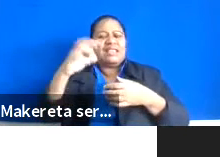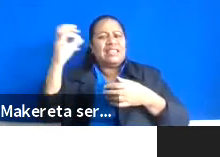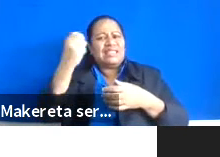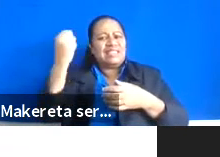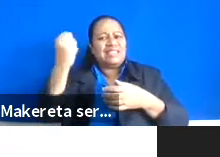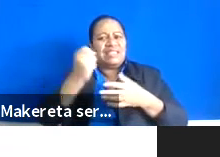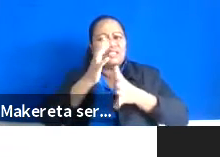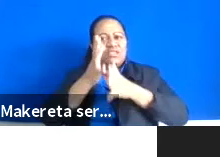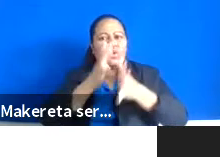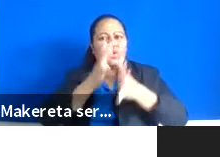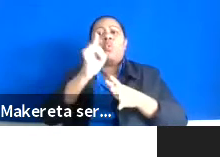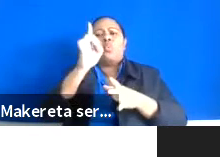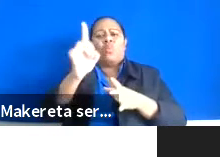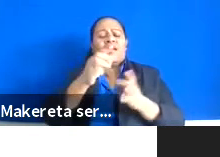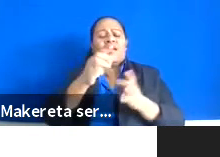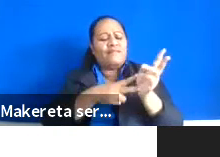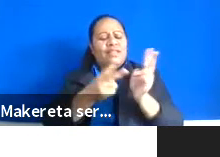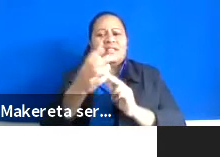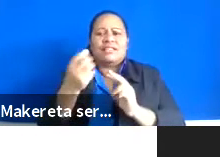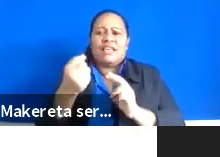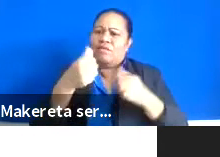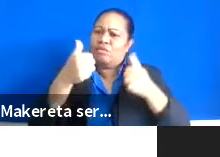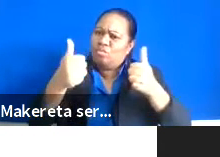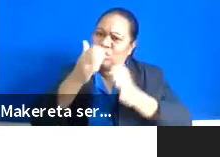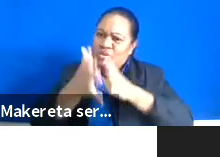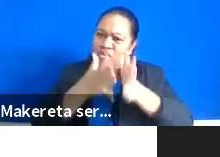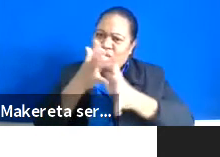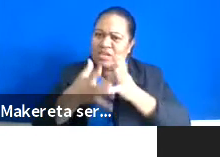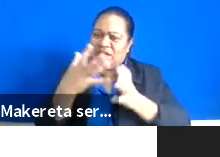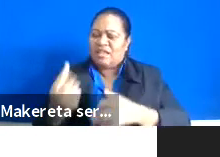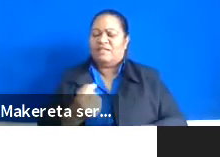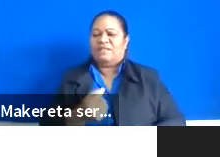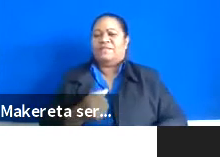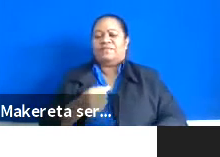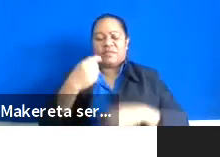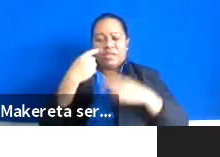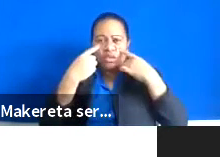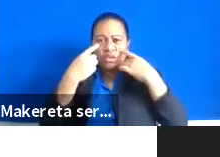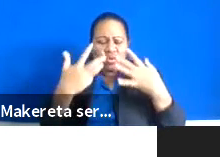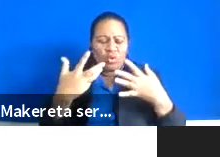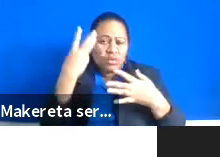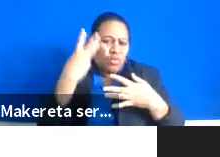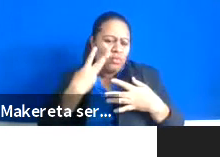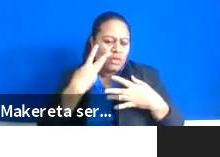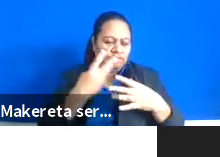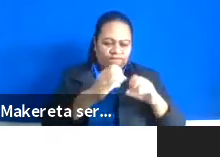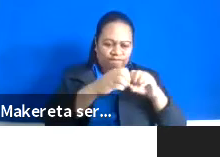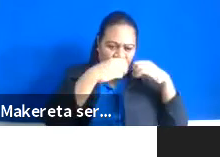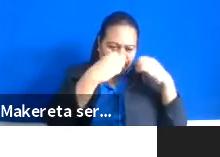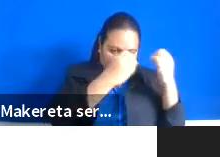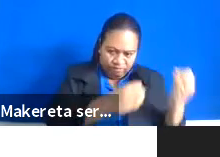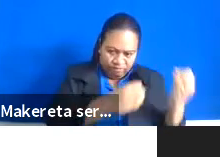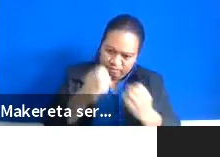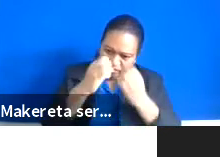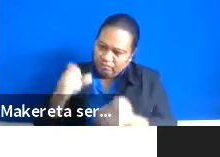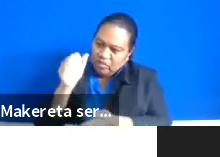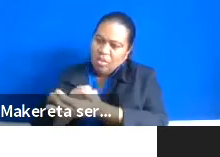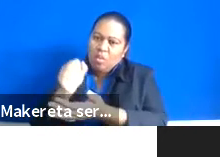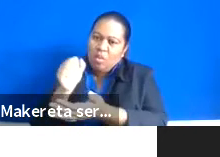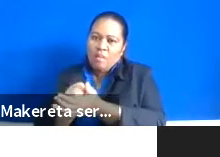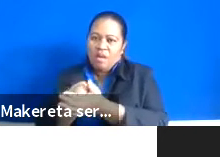one village in Papua New Guinea. And we saw that the women organized themselves. And then they